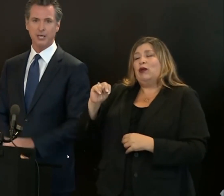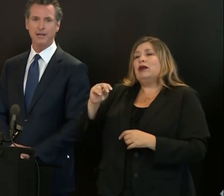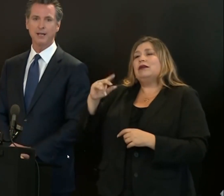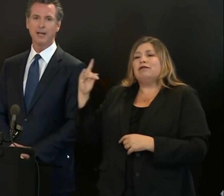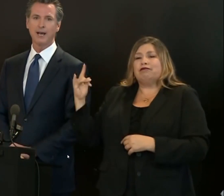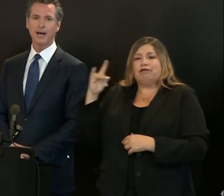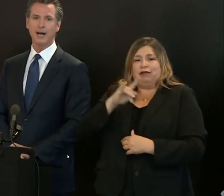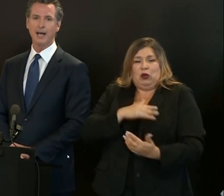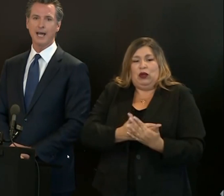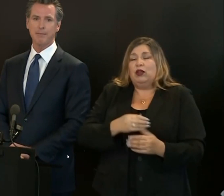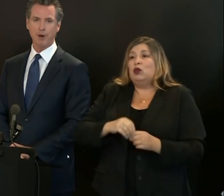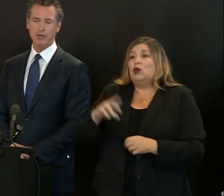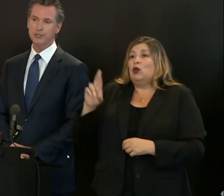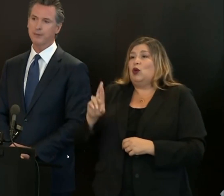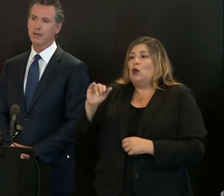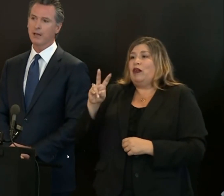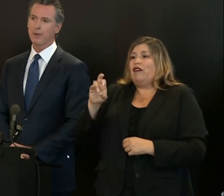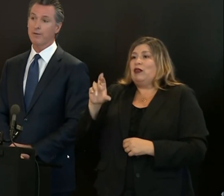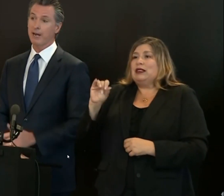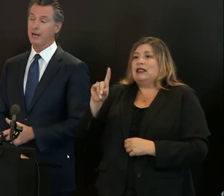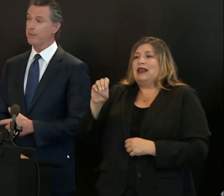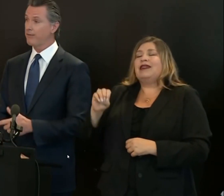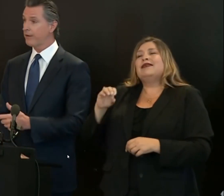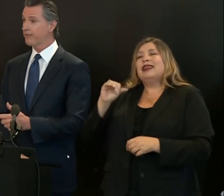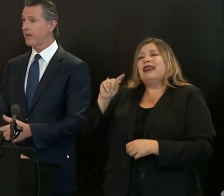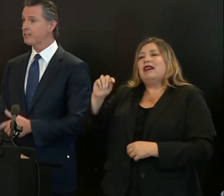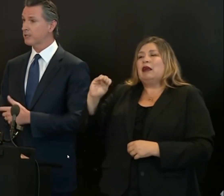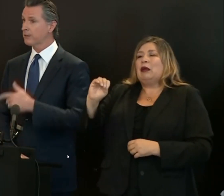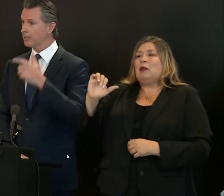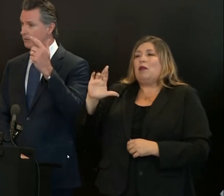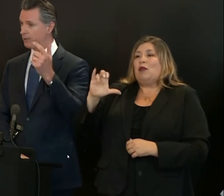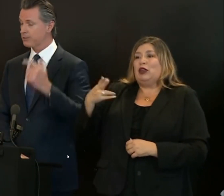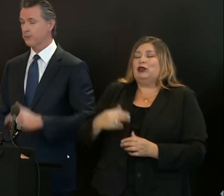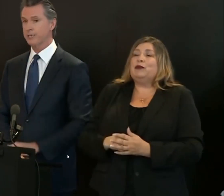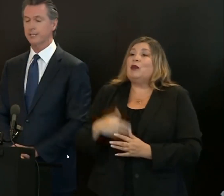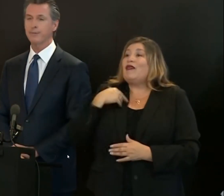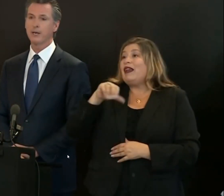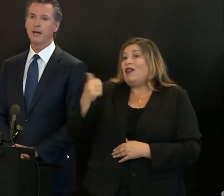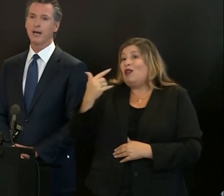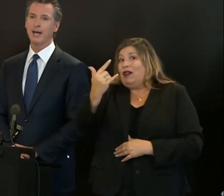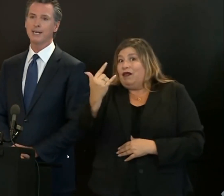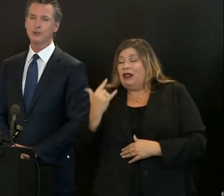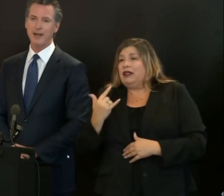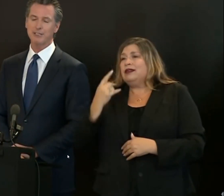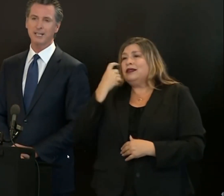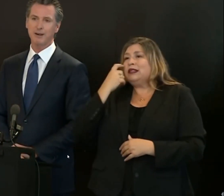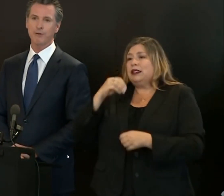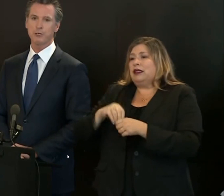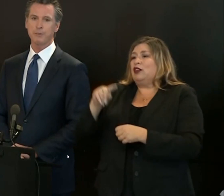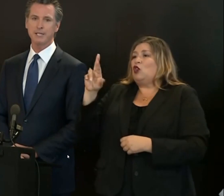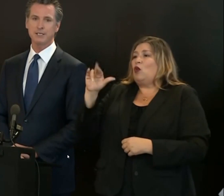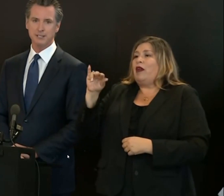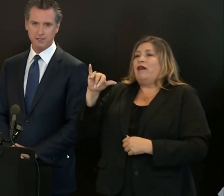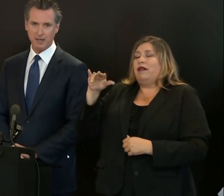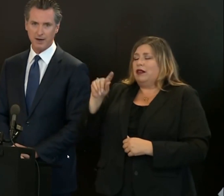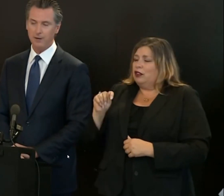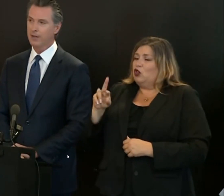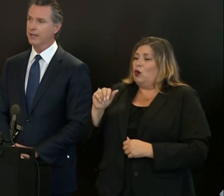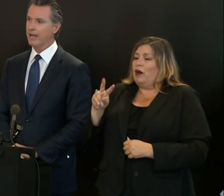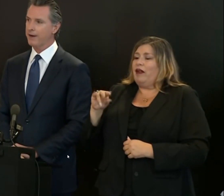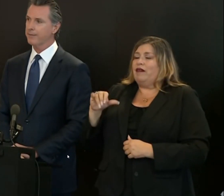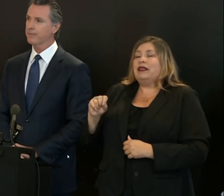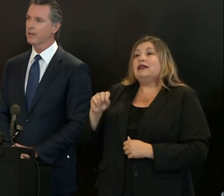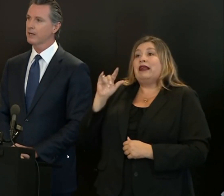into Riverside at Marsh. We've had a number of other flights, including the most recent at Travis Air Force Base in